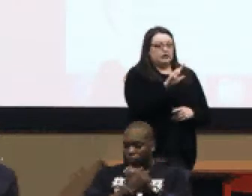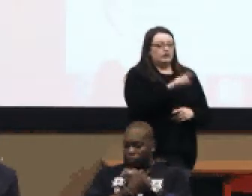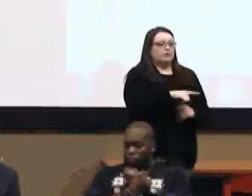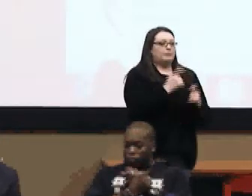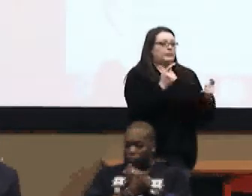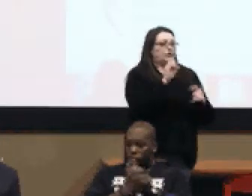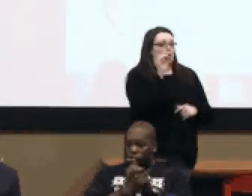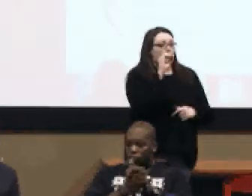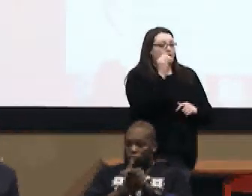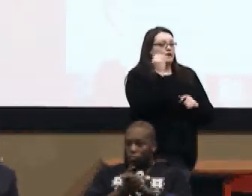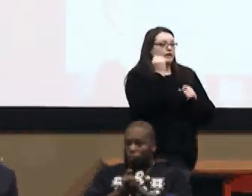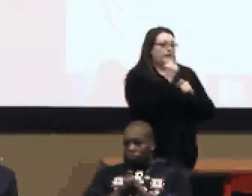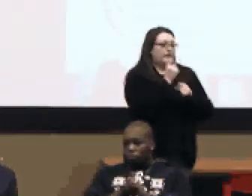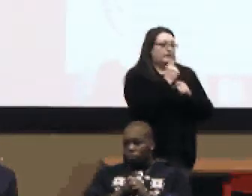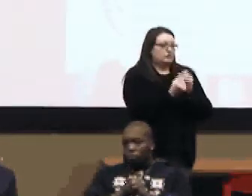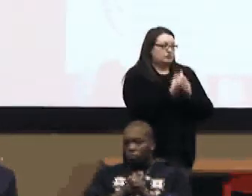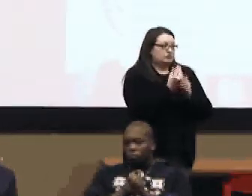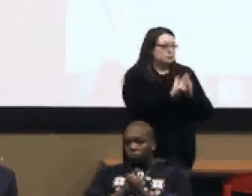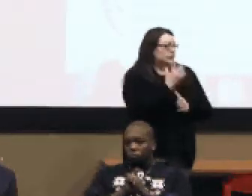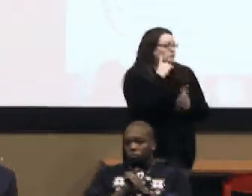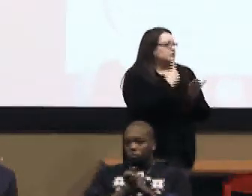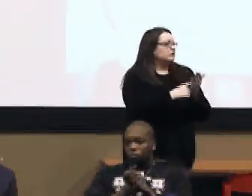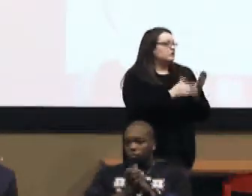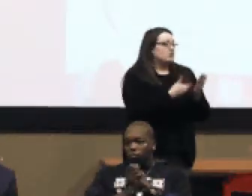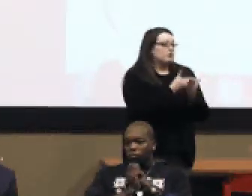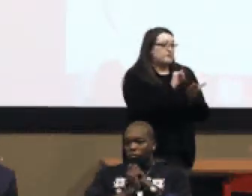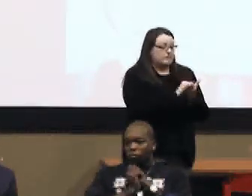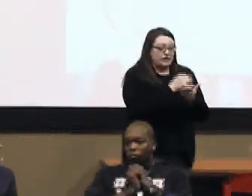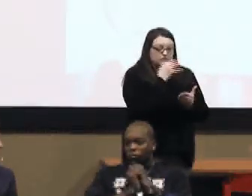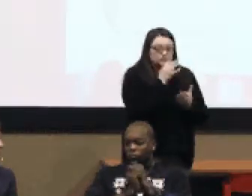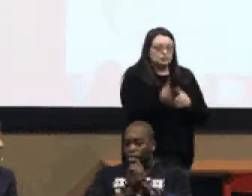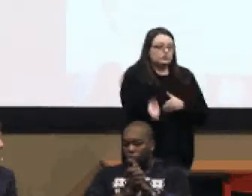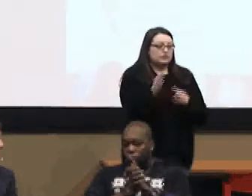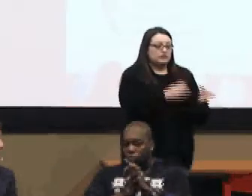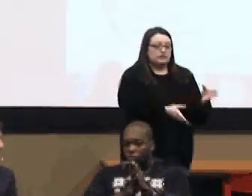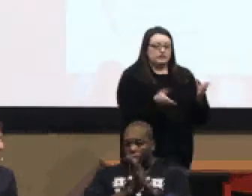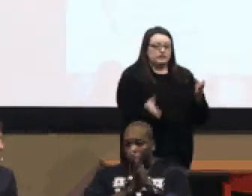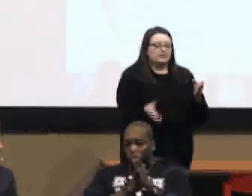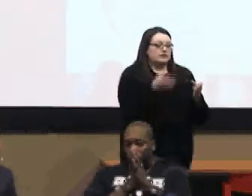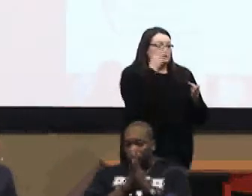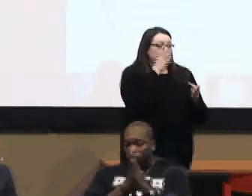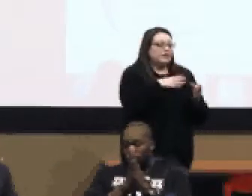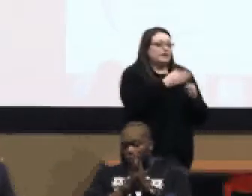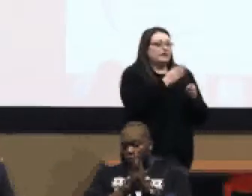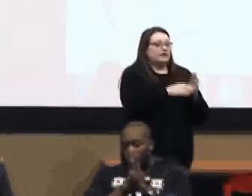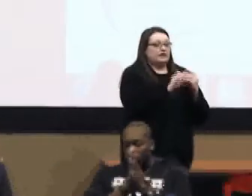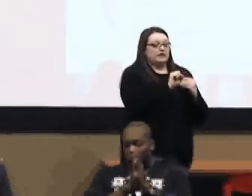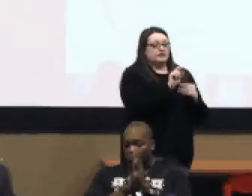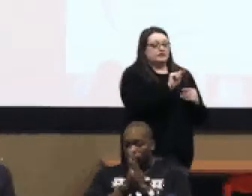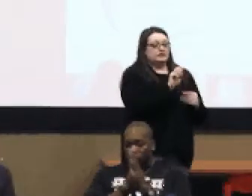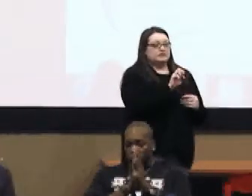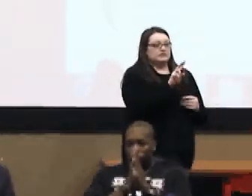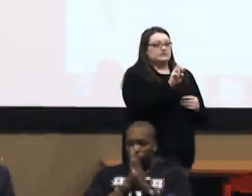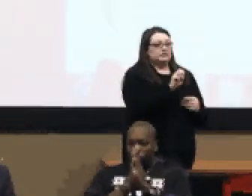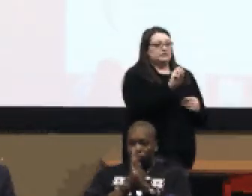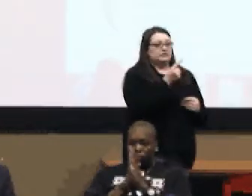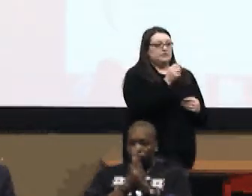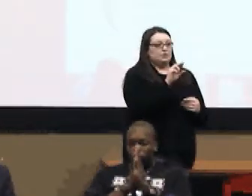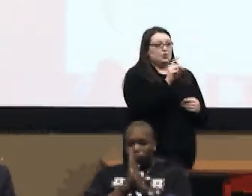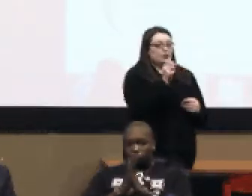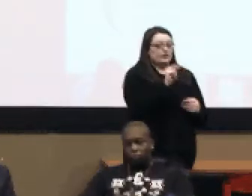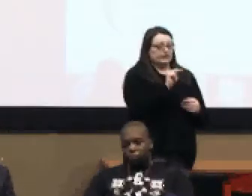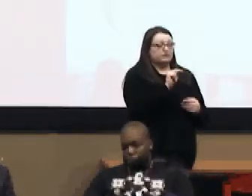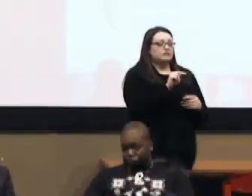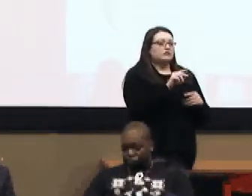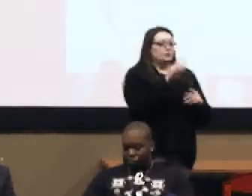every spring. We'll be talking about all those things a little bit. Next to Dusty, gent on the end, that's Steve Gordon, aka Ridiculous Creative.